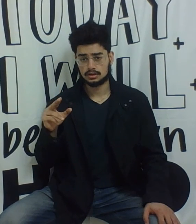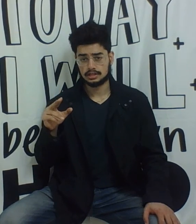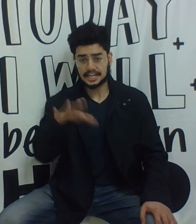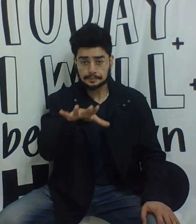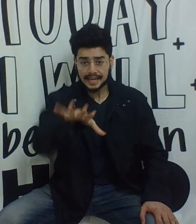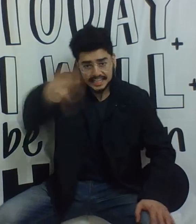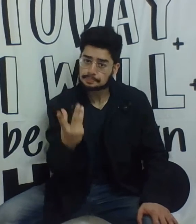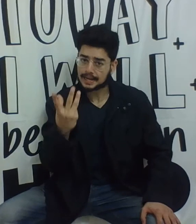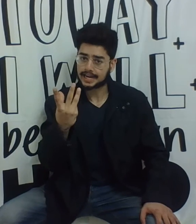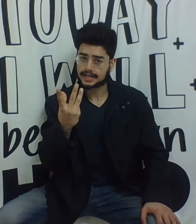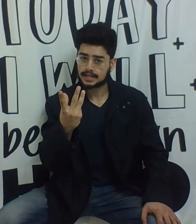Let me explain.